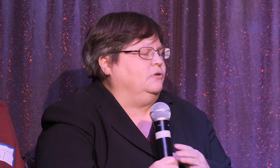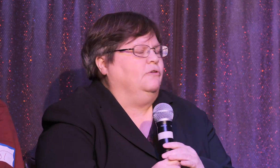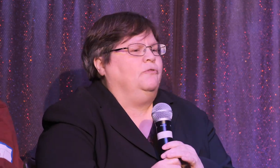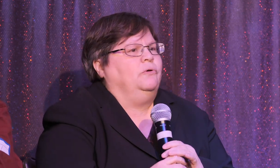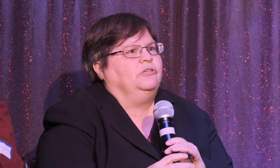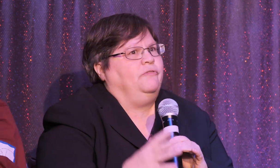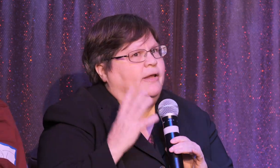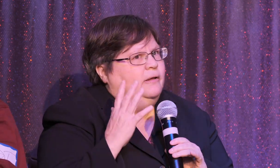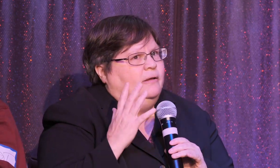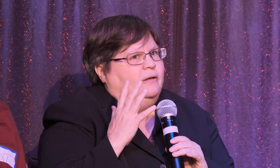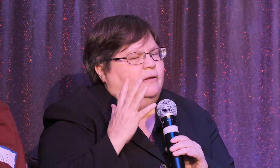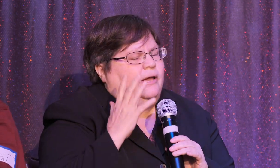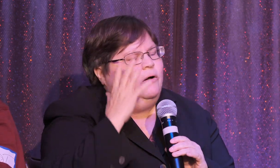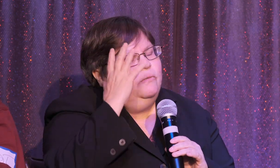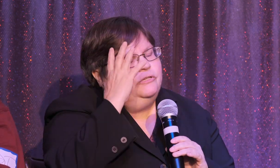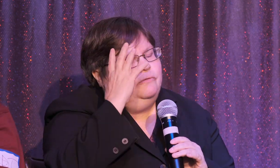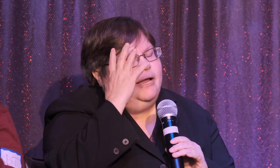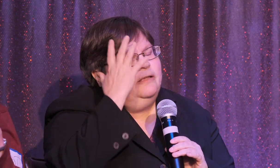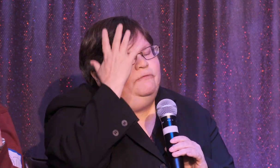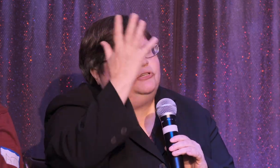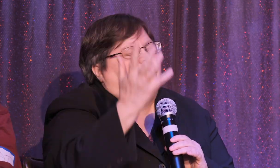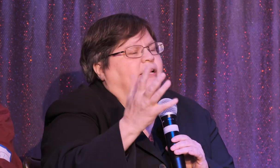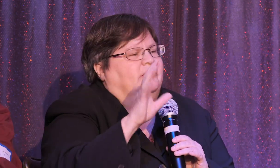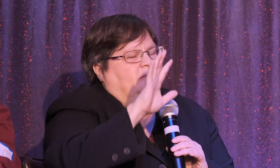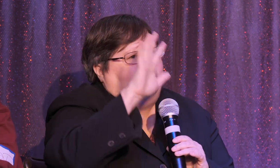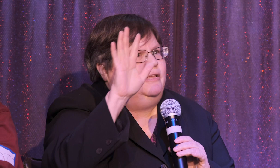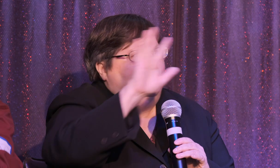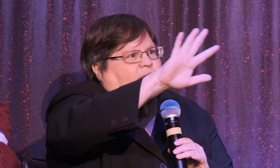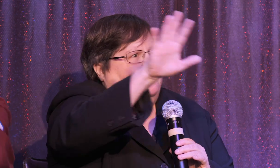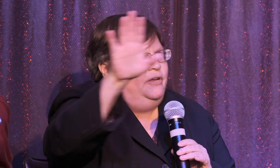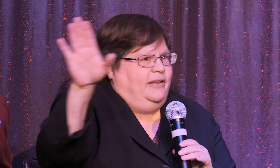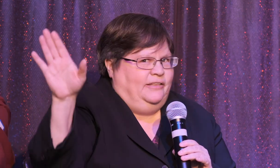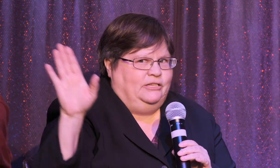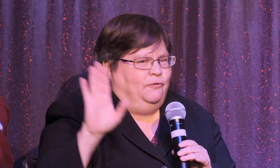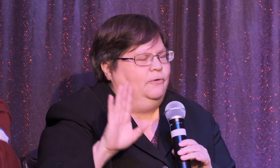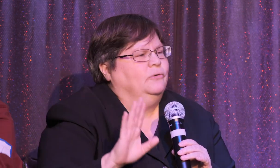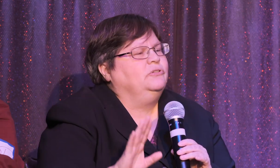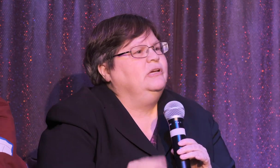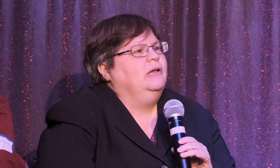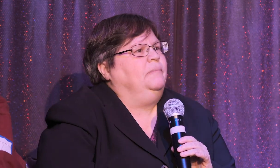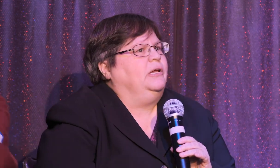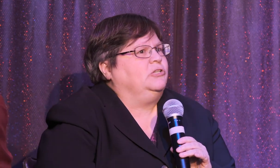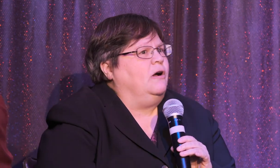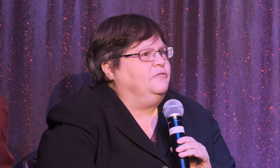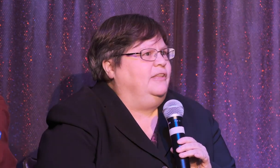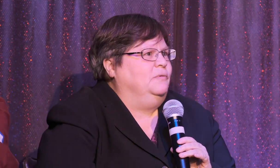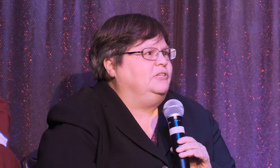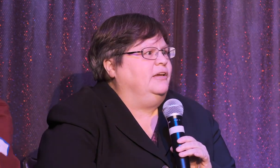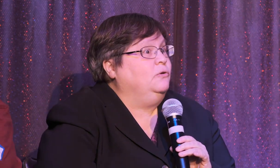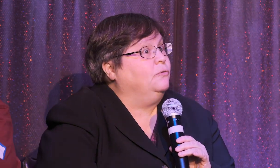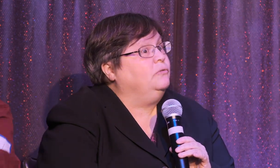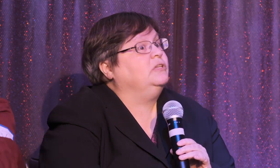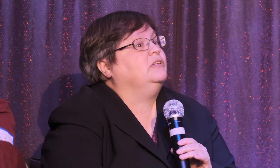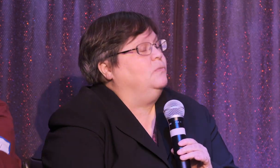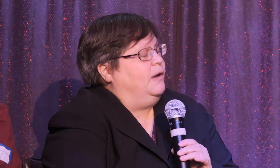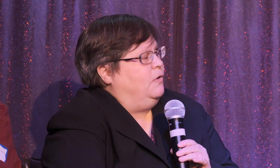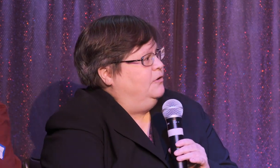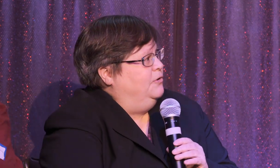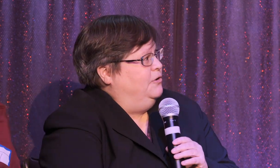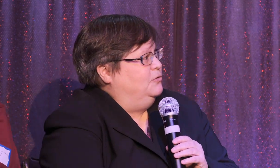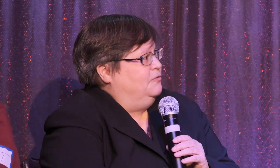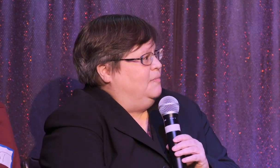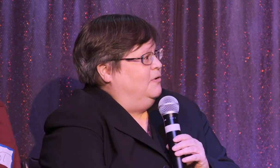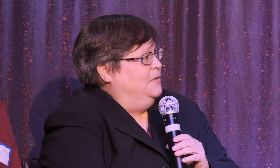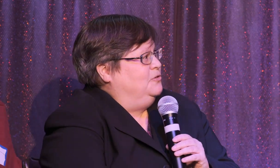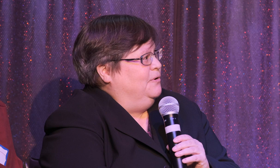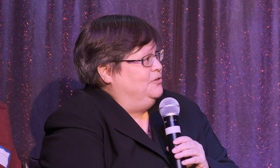people that I took their photos of. I can visualize them without needing these photos because often they would say, you know, this is the one I want